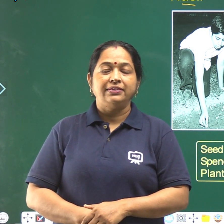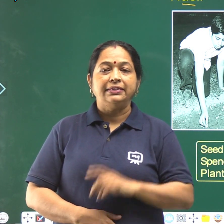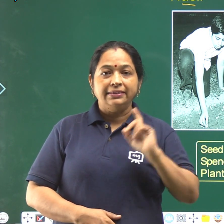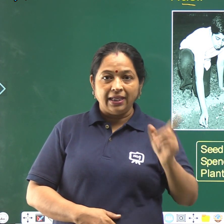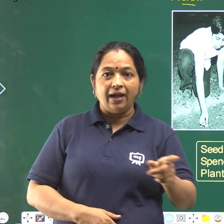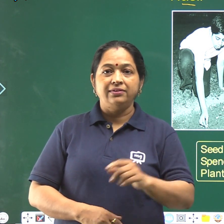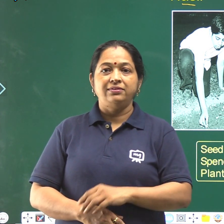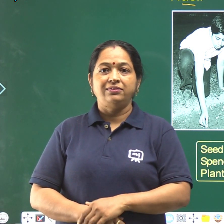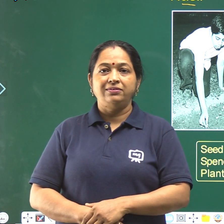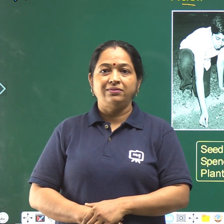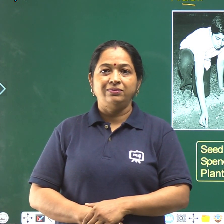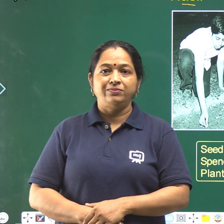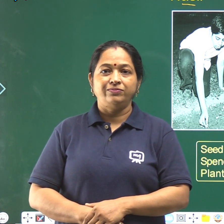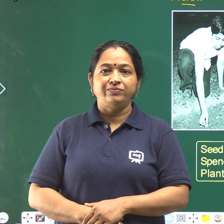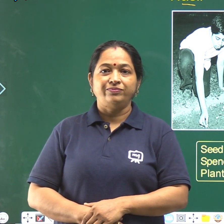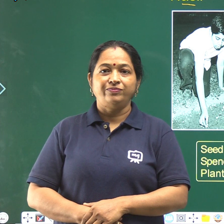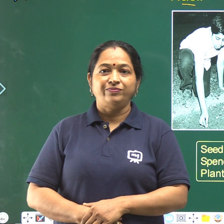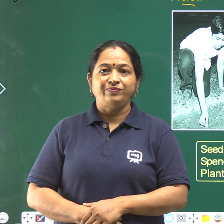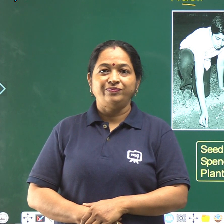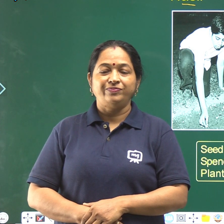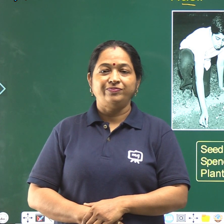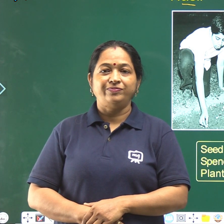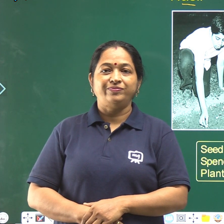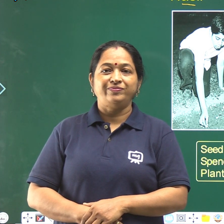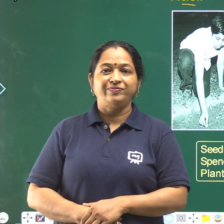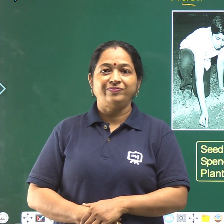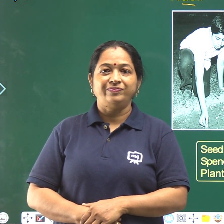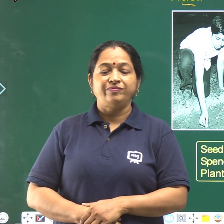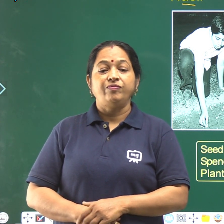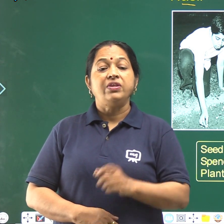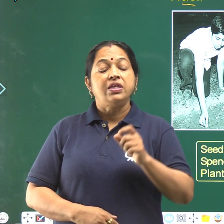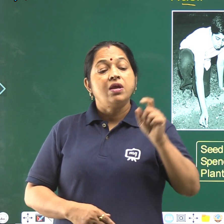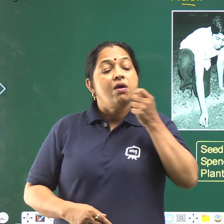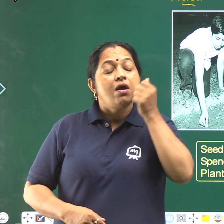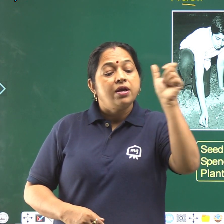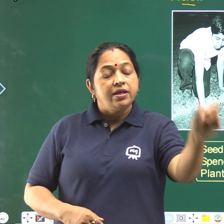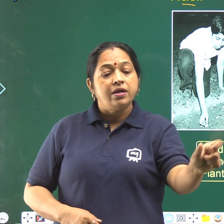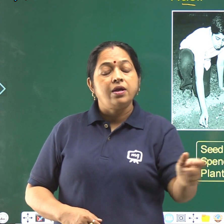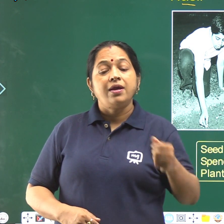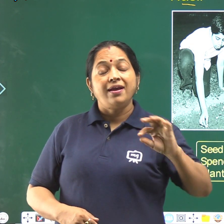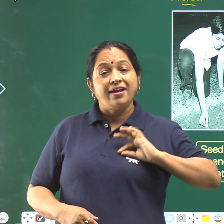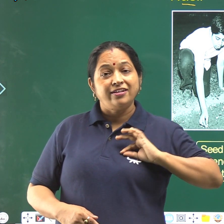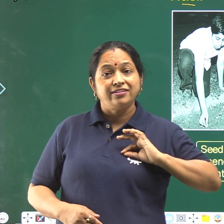that he wants to be a seed collector.